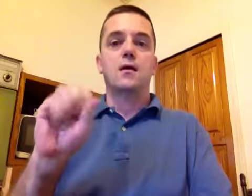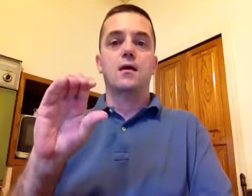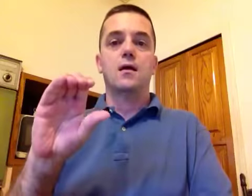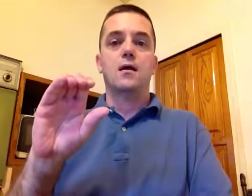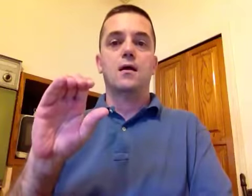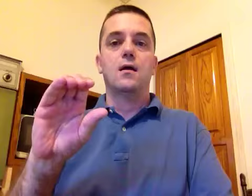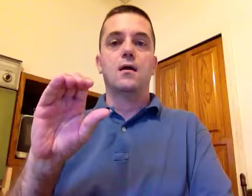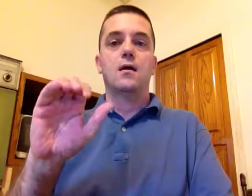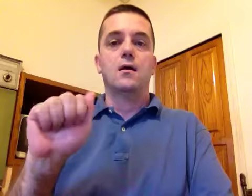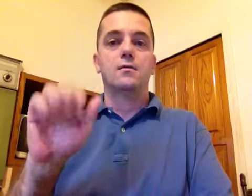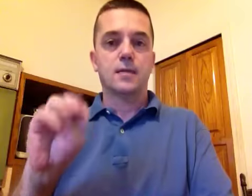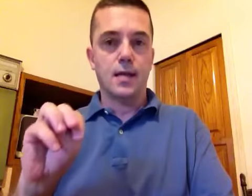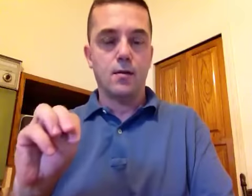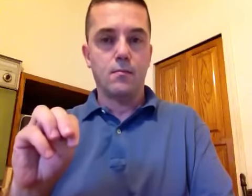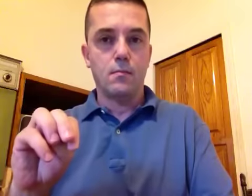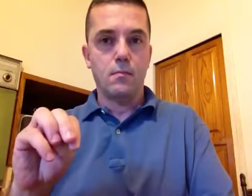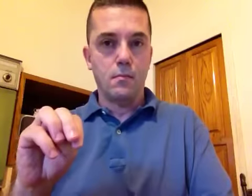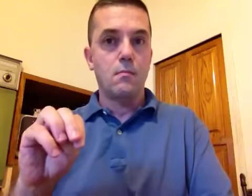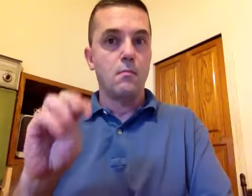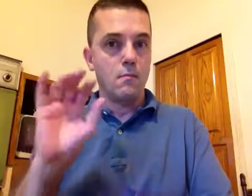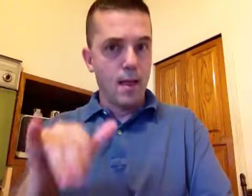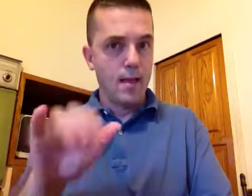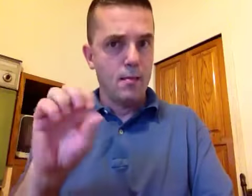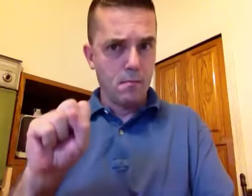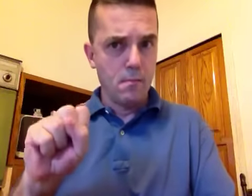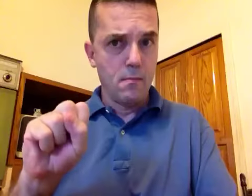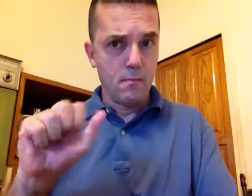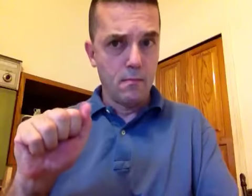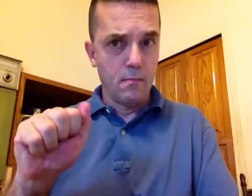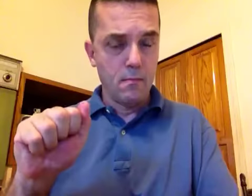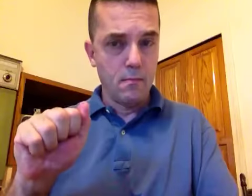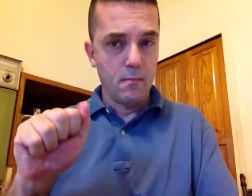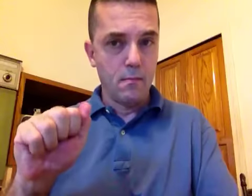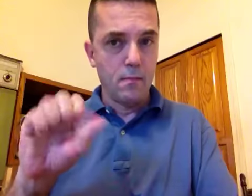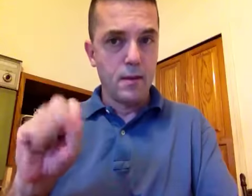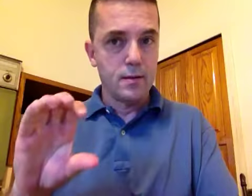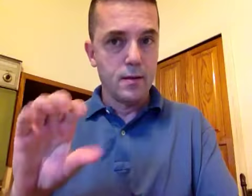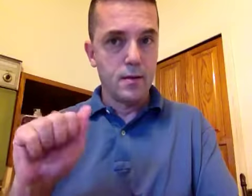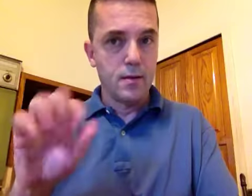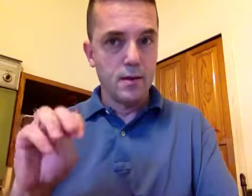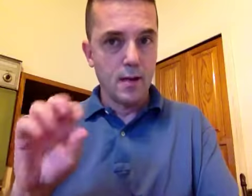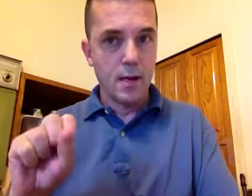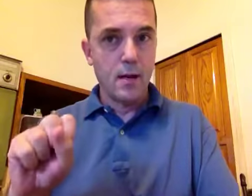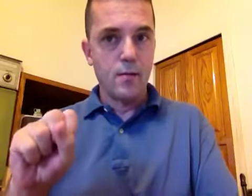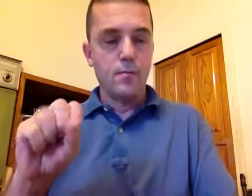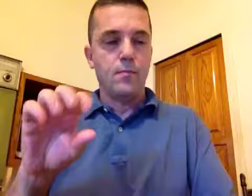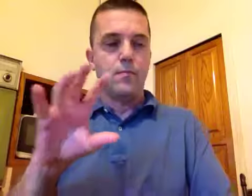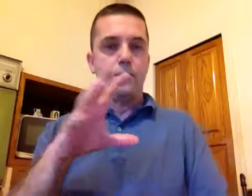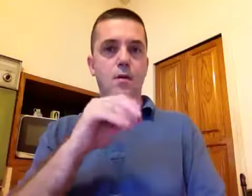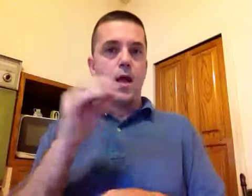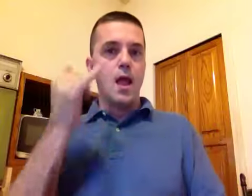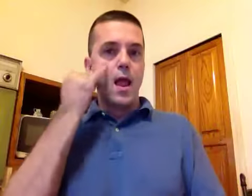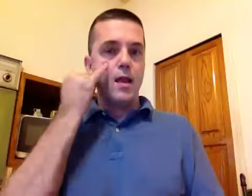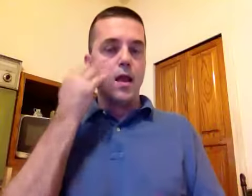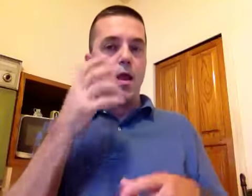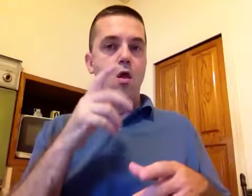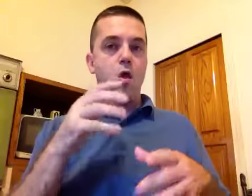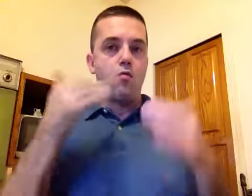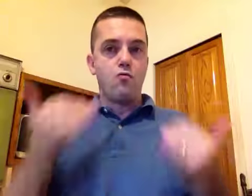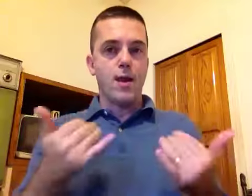tell you, everybody who did nothing down real estate investing, almost every one of them are in bankruptcy right now. It was a